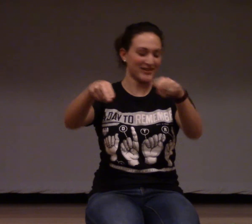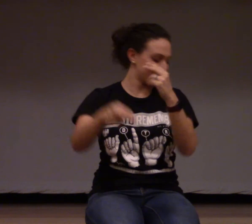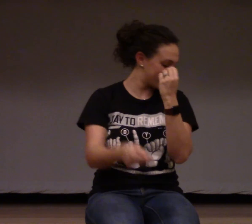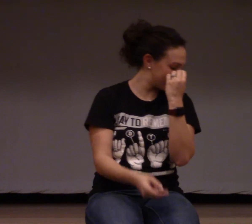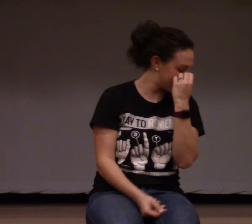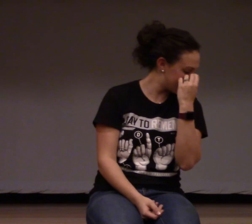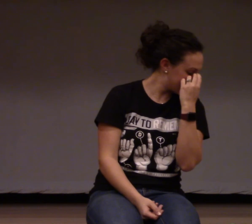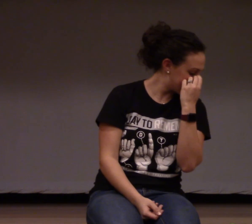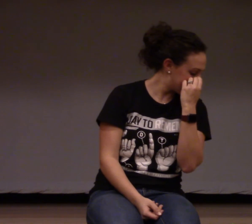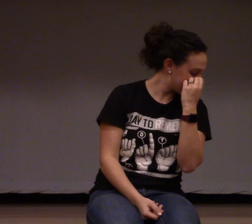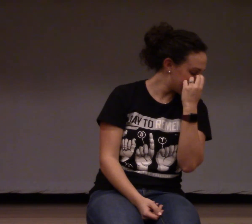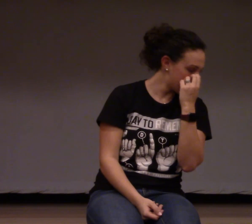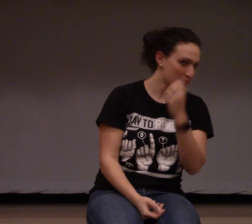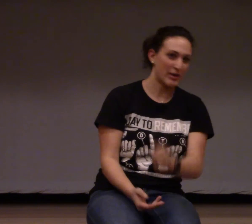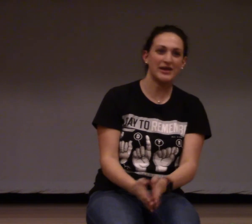Egg. Bacon.